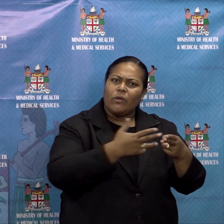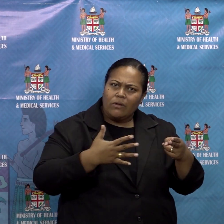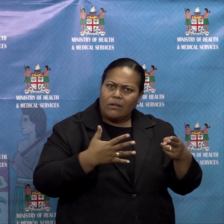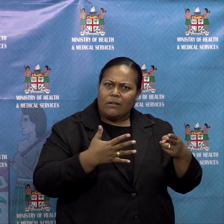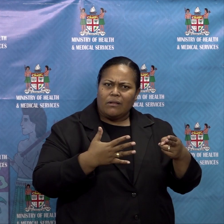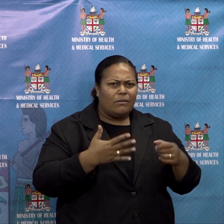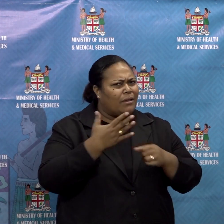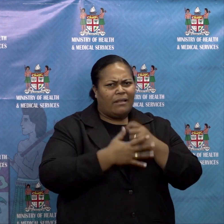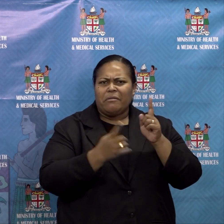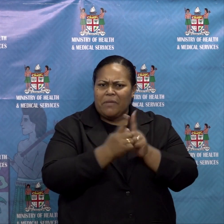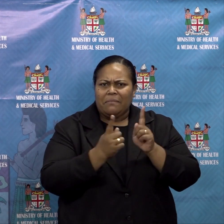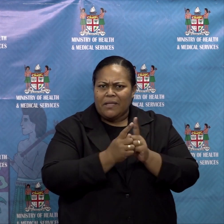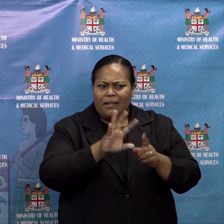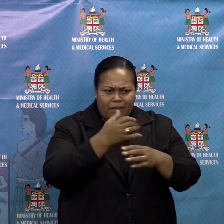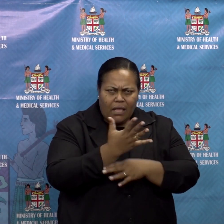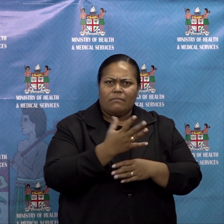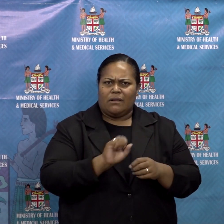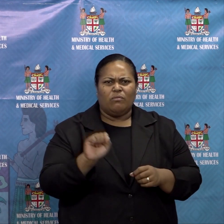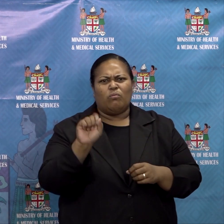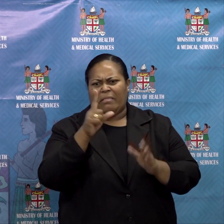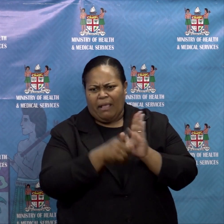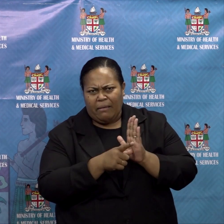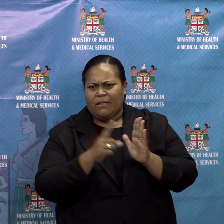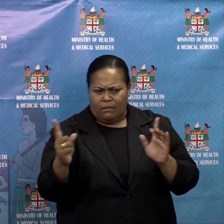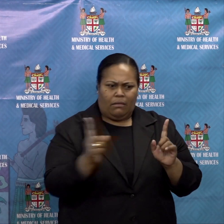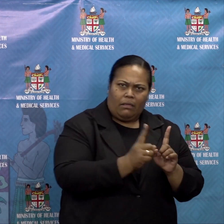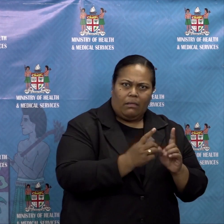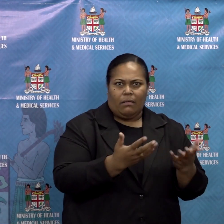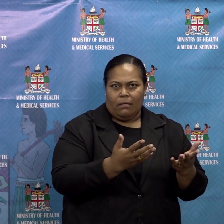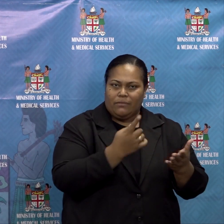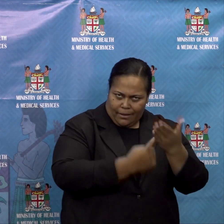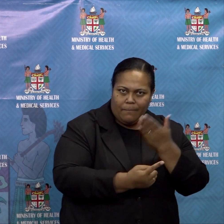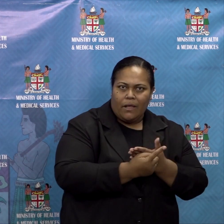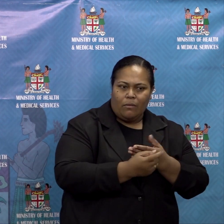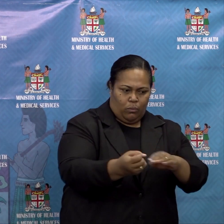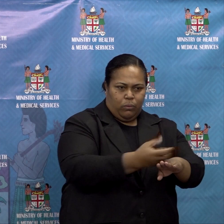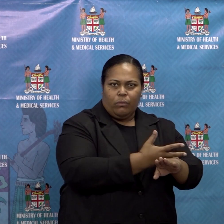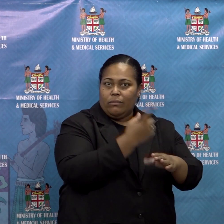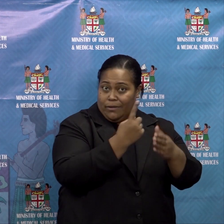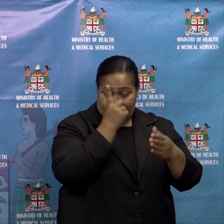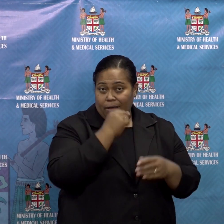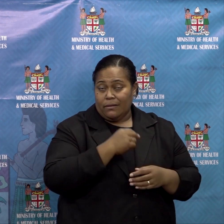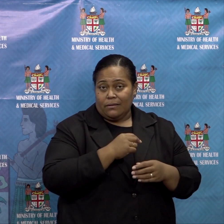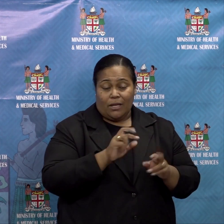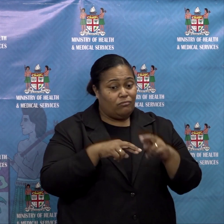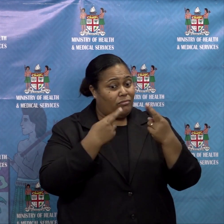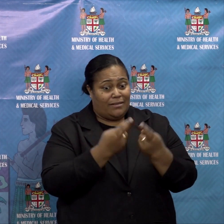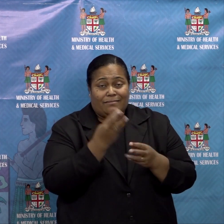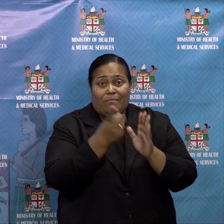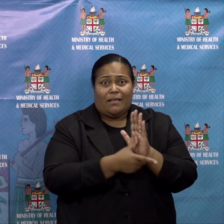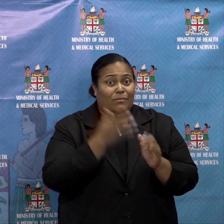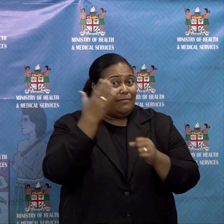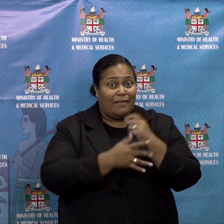meet infrequently, maybe once a year, and occasionally relatives that we've never met